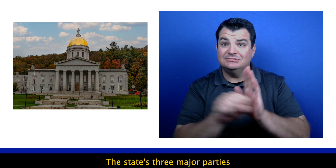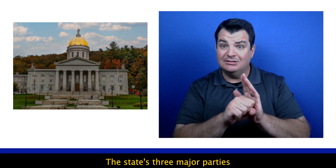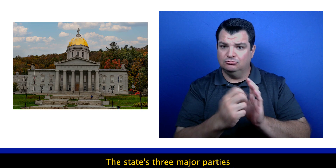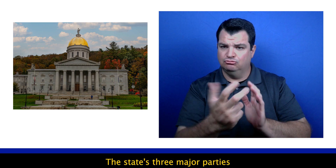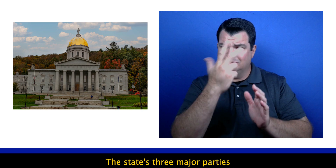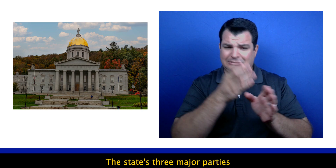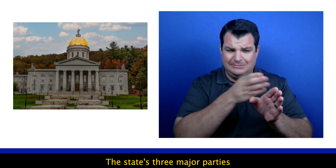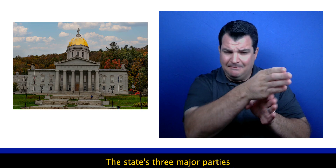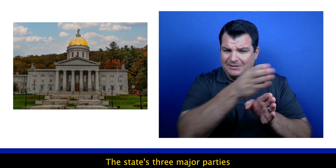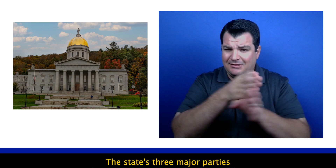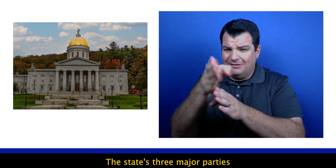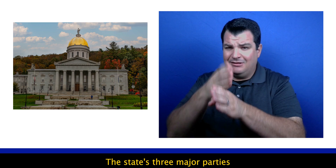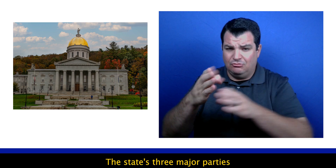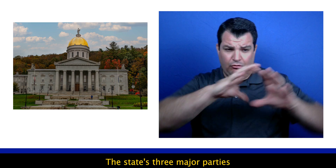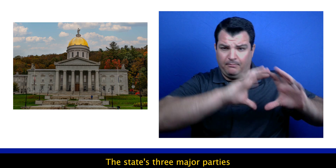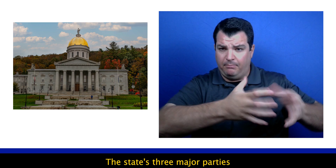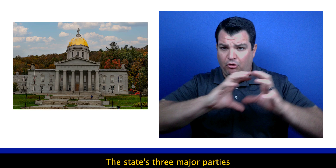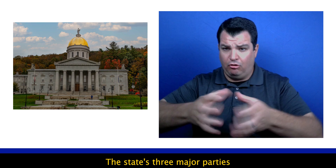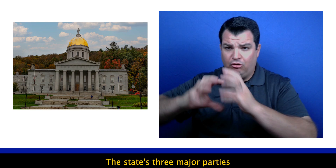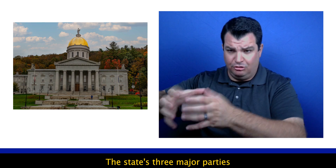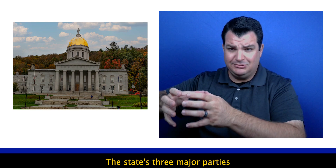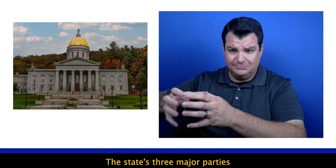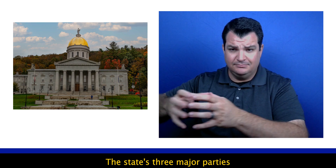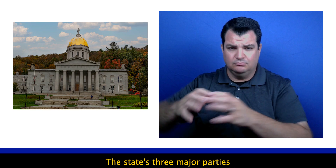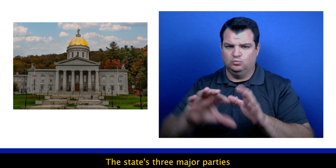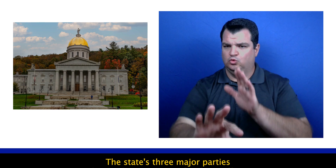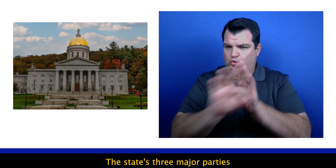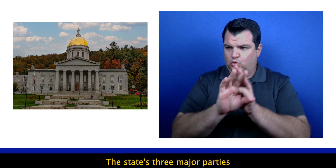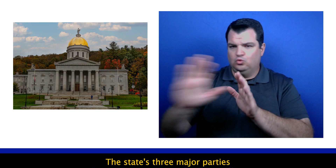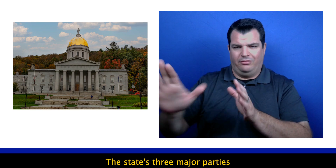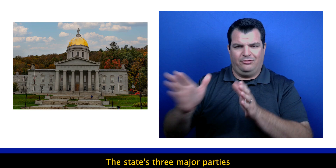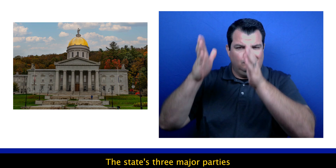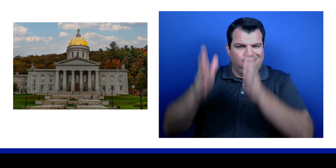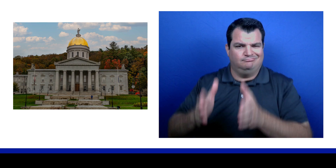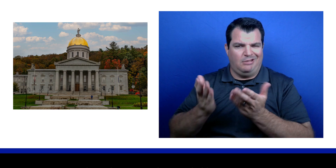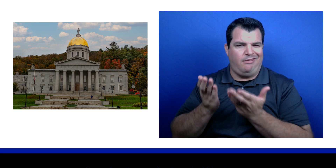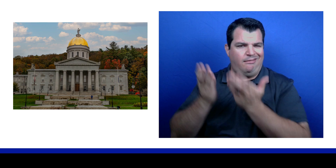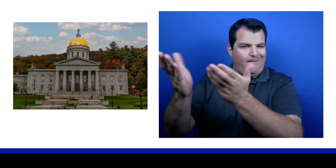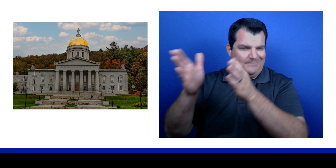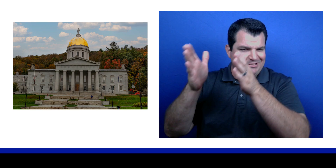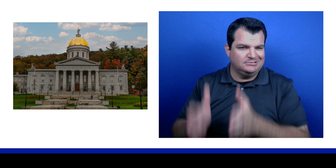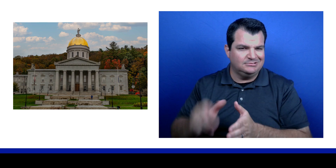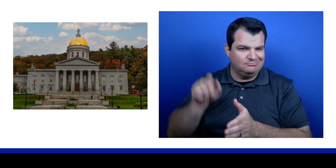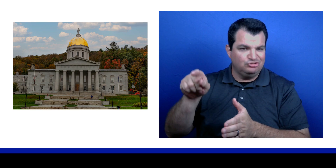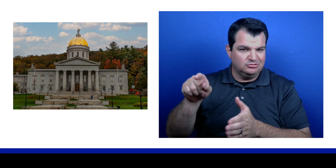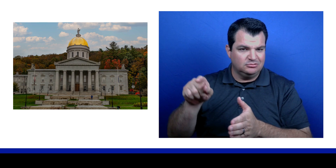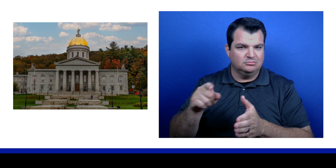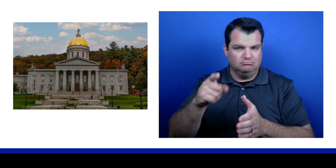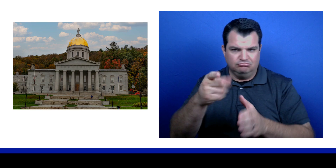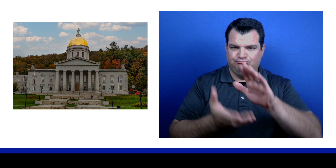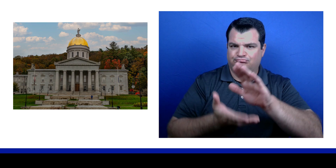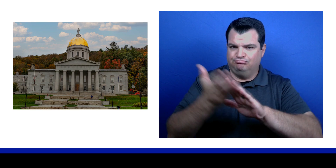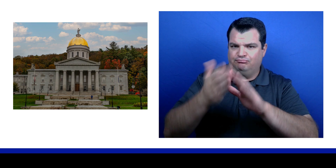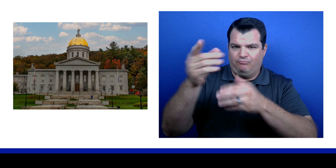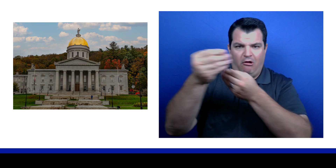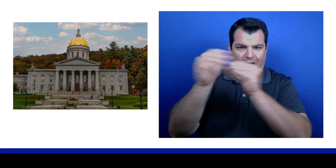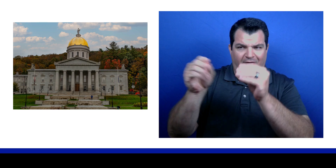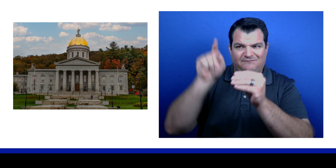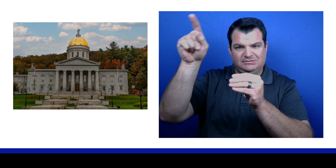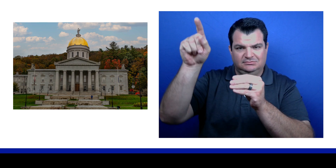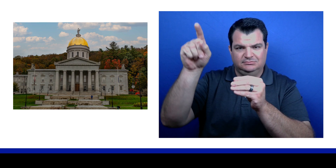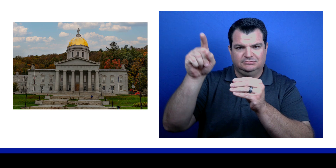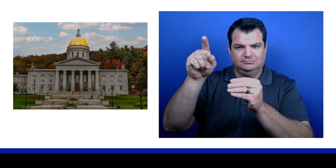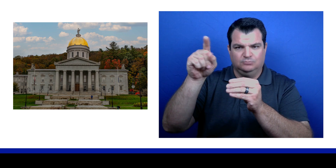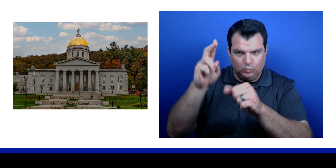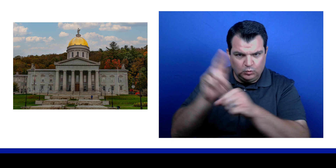The state's 3 major parties choose their nominees for these offices through primary elections held in August.